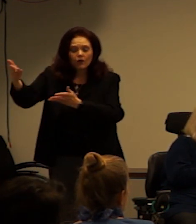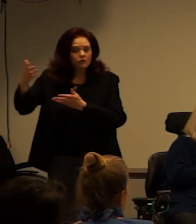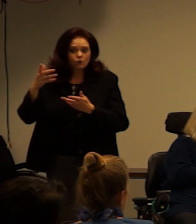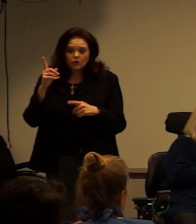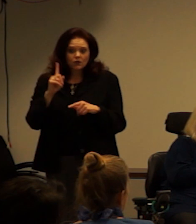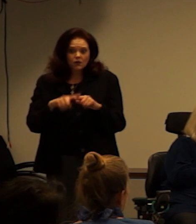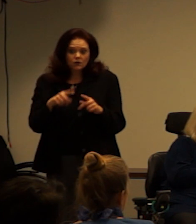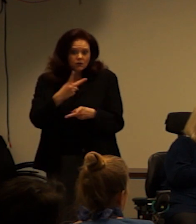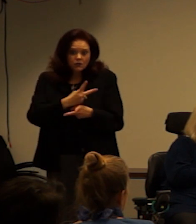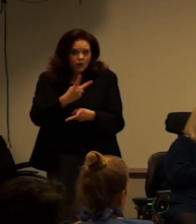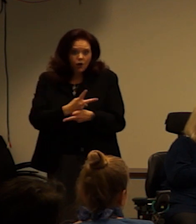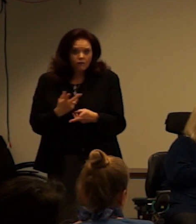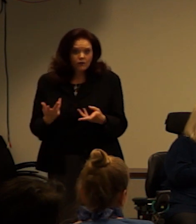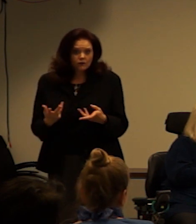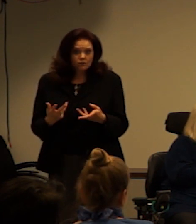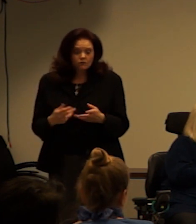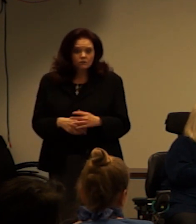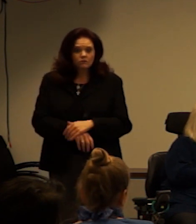take care of it, right?